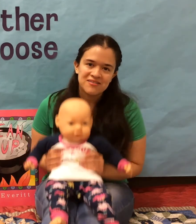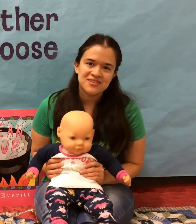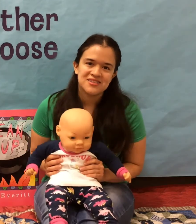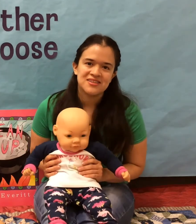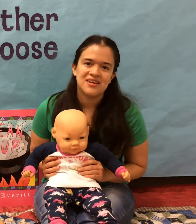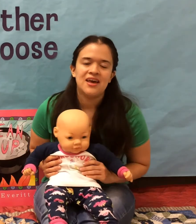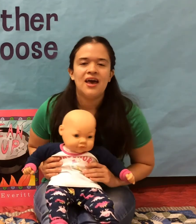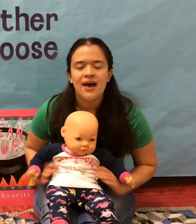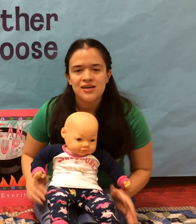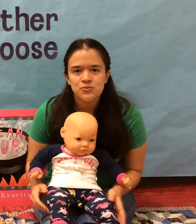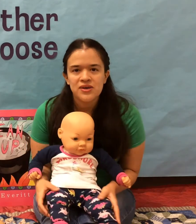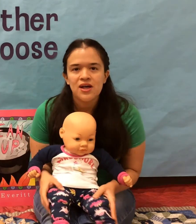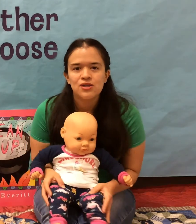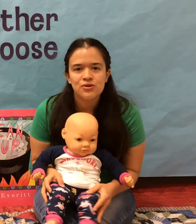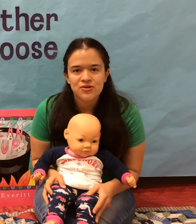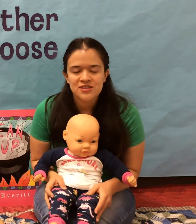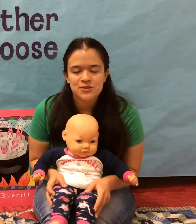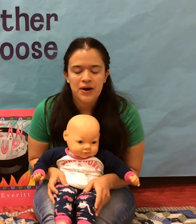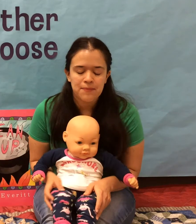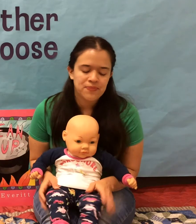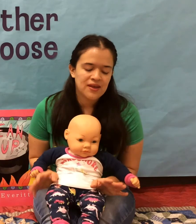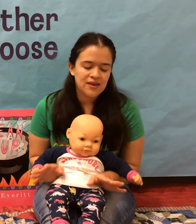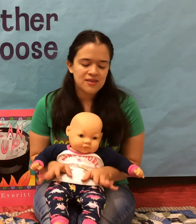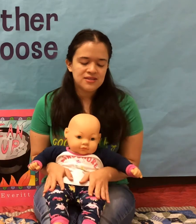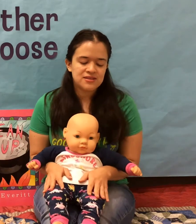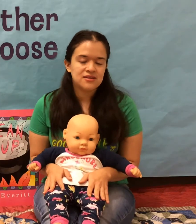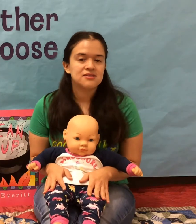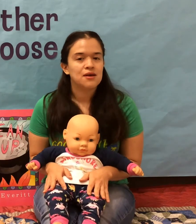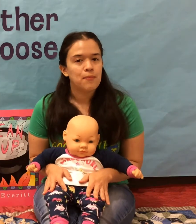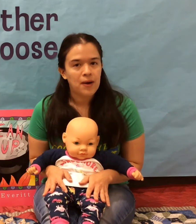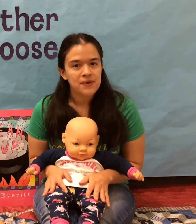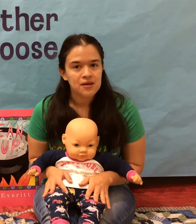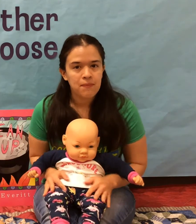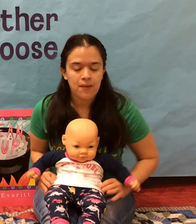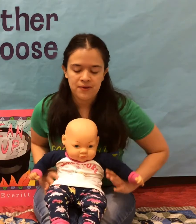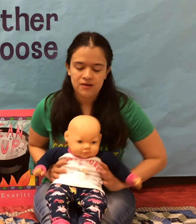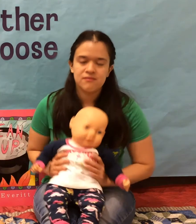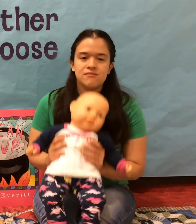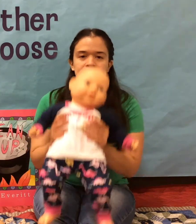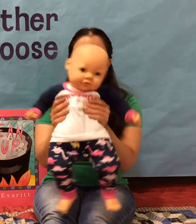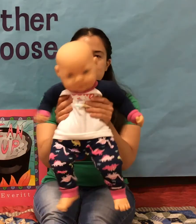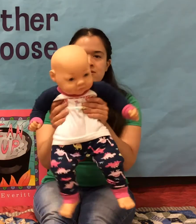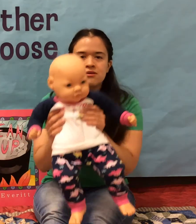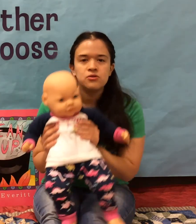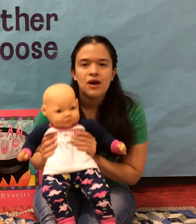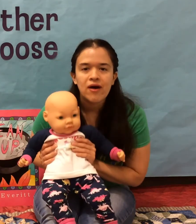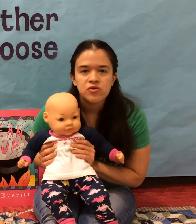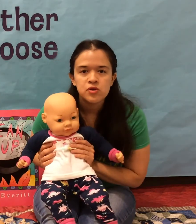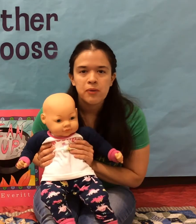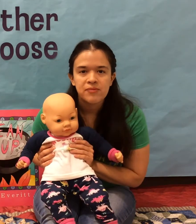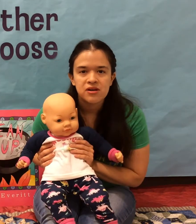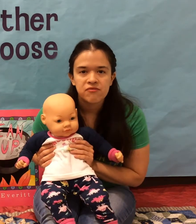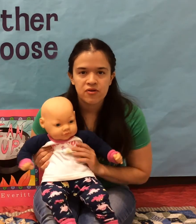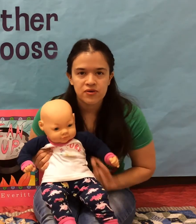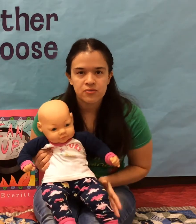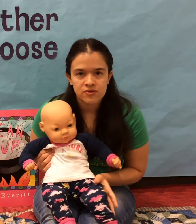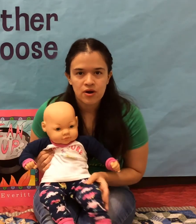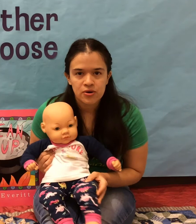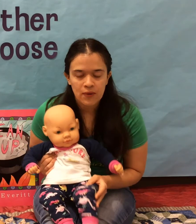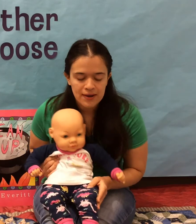bounce as we learn this rhyme. This is pumpkin, pumpkin. You now have your little pumpkin in front of you. Are you ready?